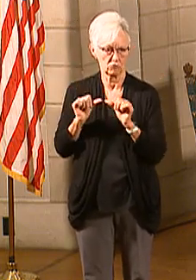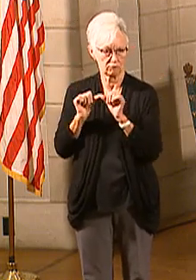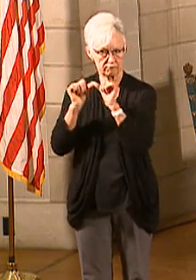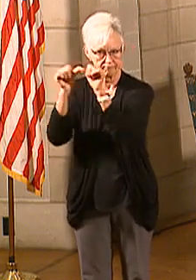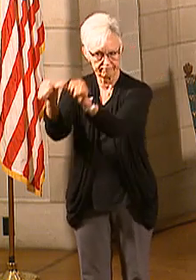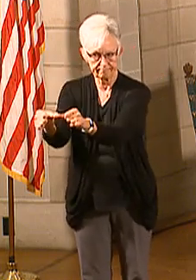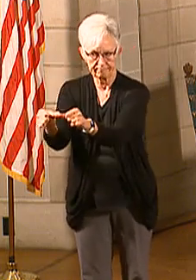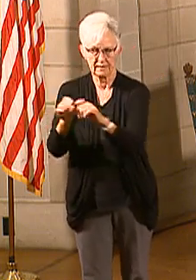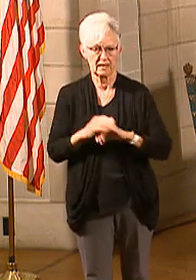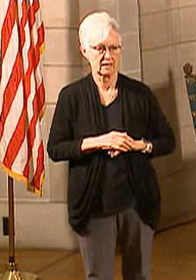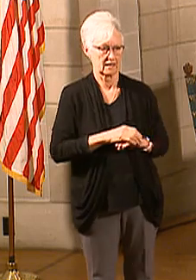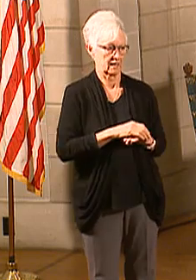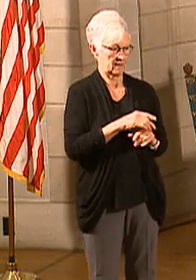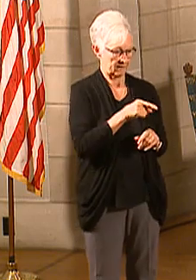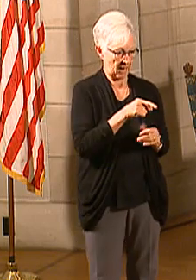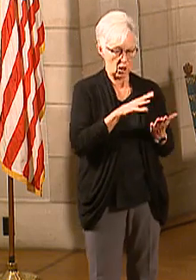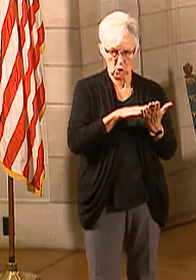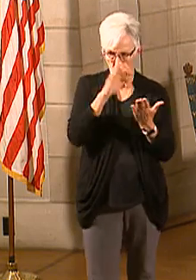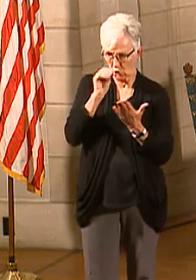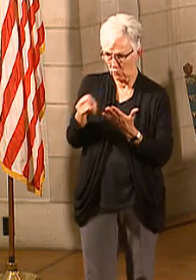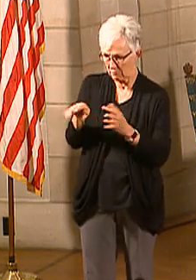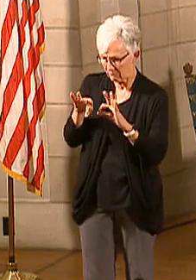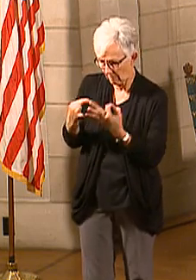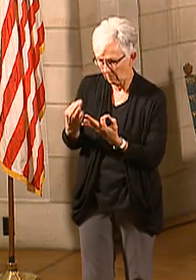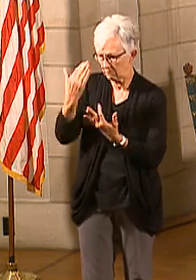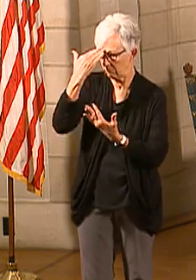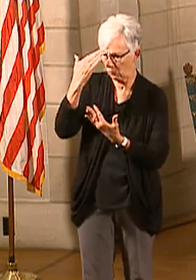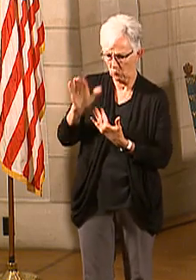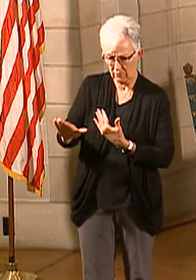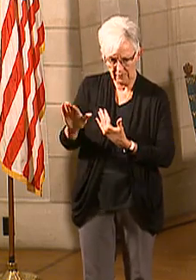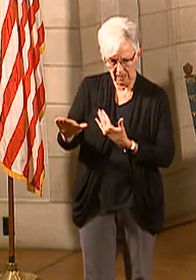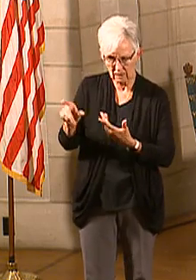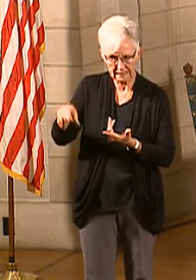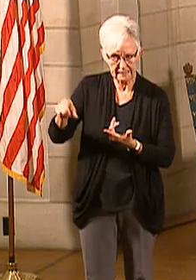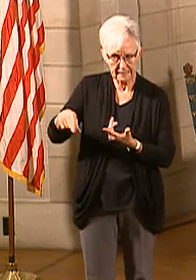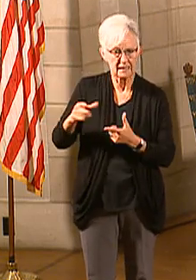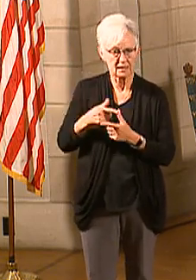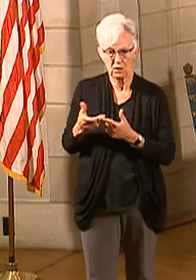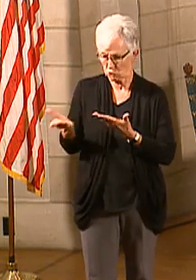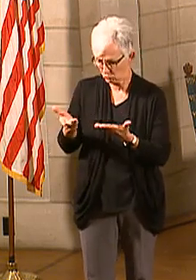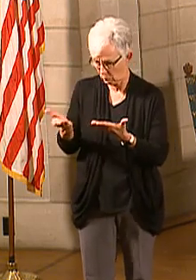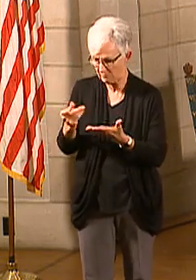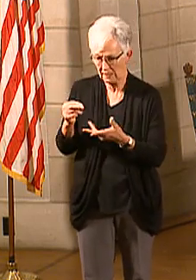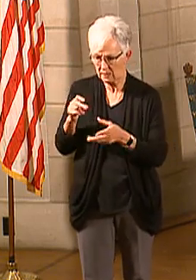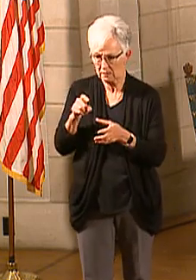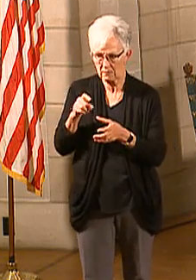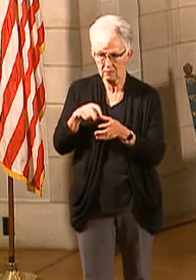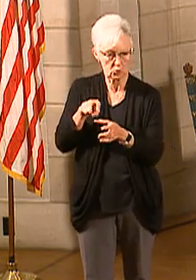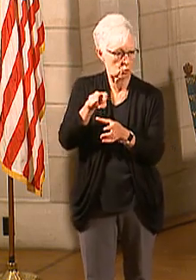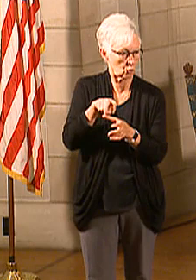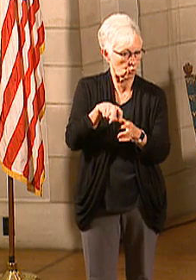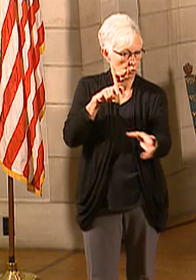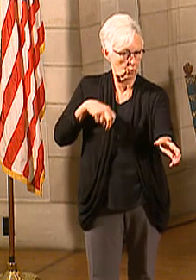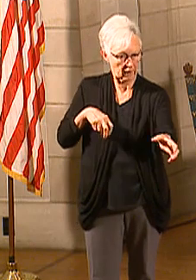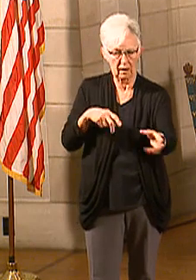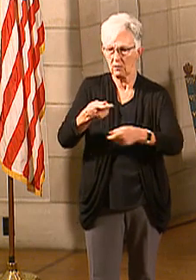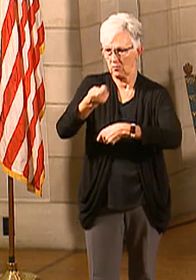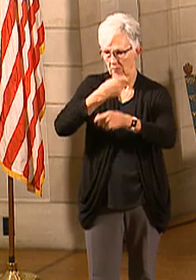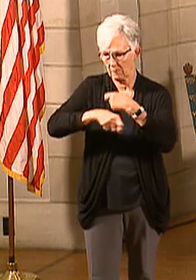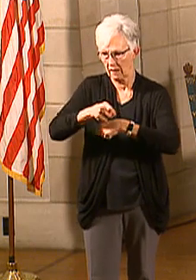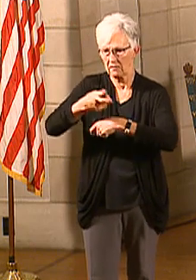knows the case, knows the family, knows the child and what they need. So our goal is stability. But we are seeing a decrease in our turnover